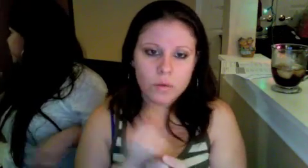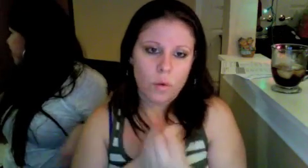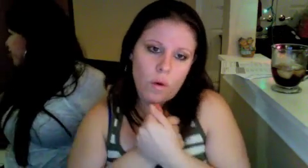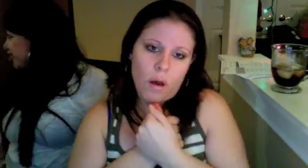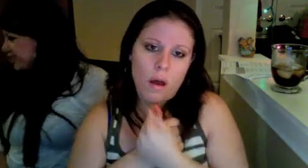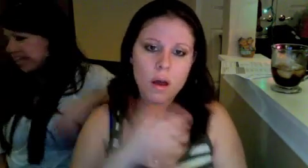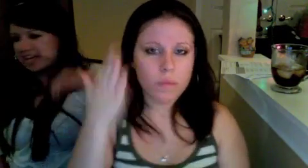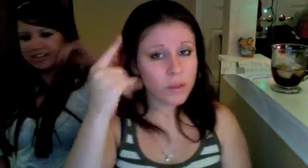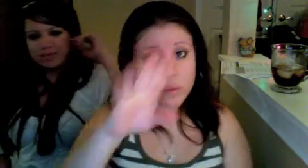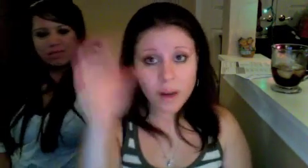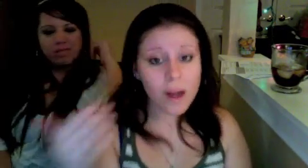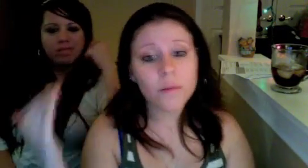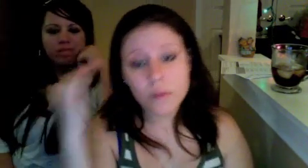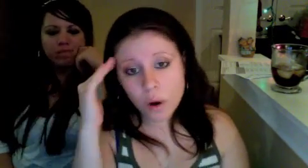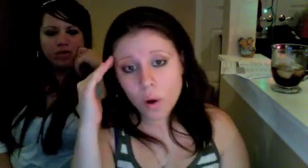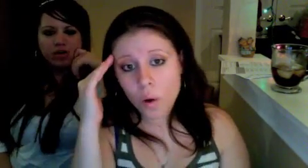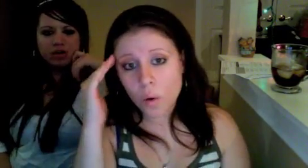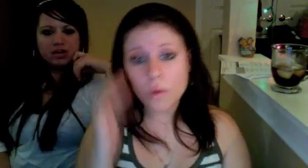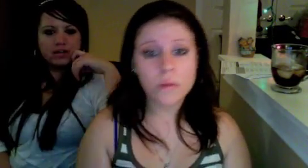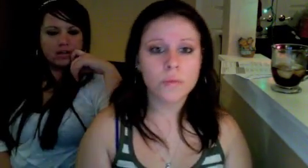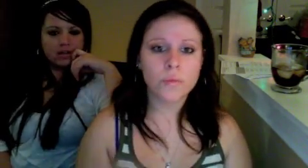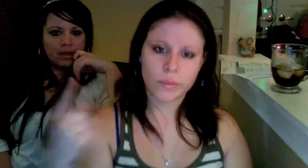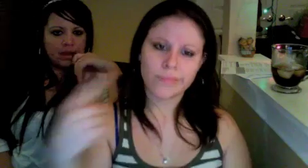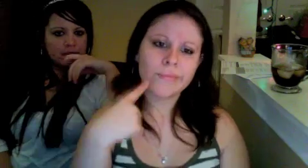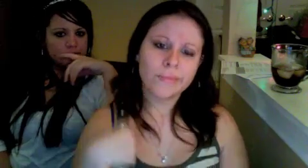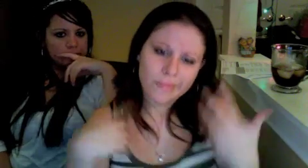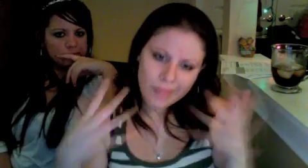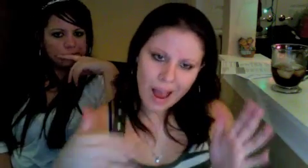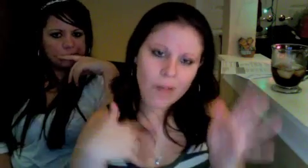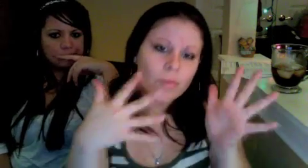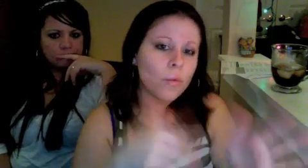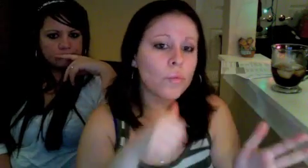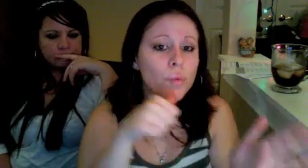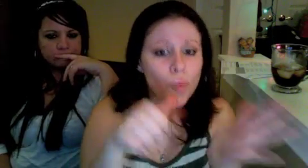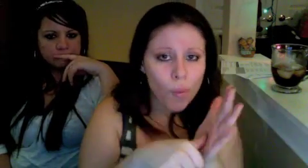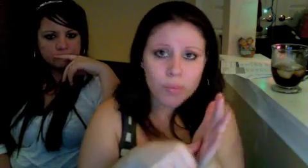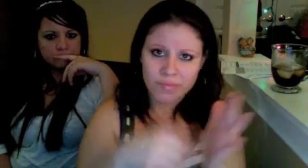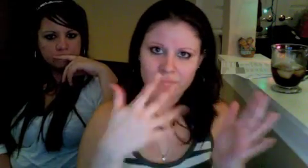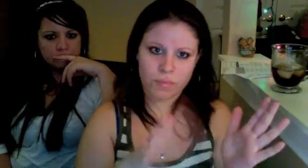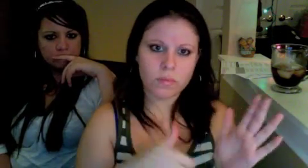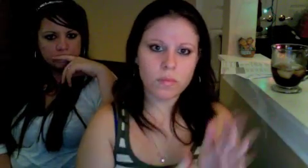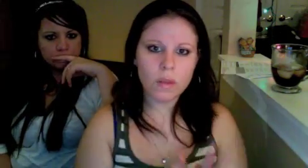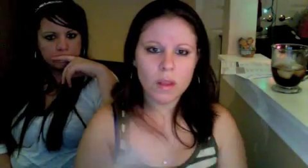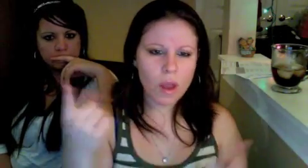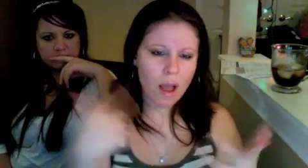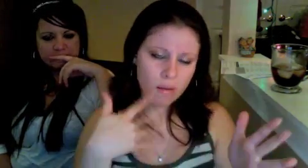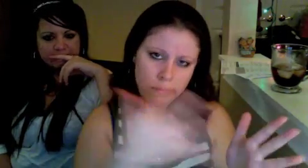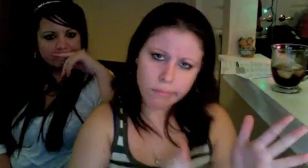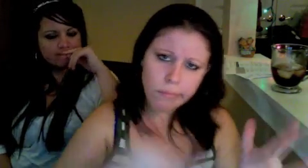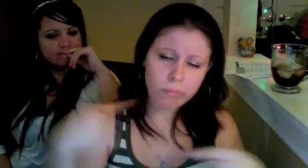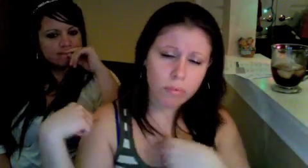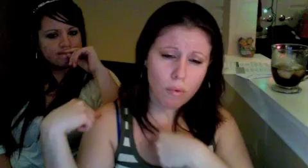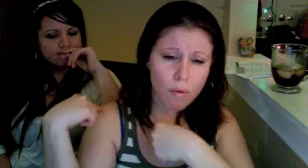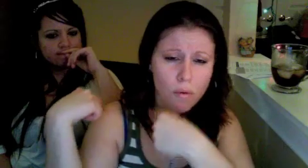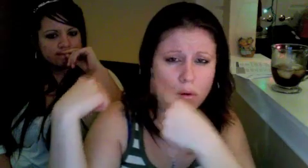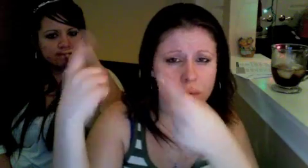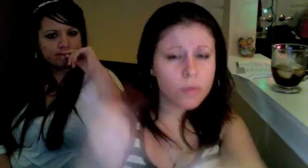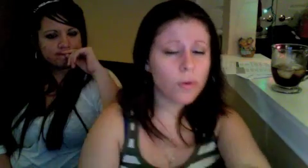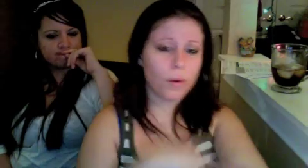love that you never know. She told me that there was a note for me that was left behind, and she had left it there, waiting for such a long time.